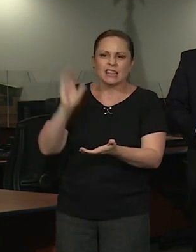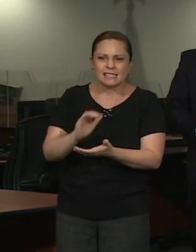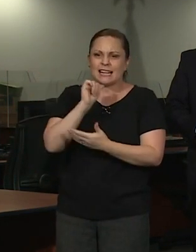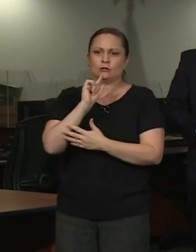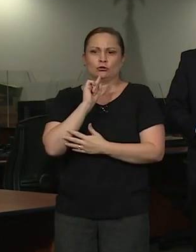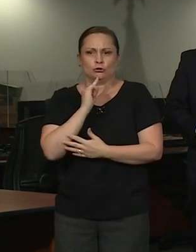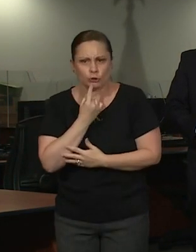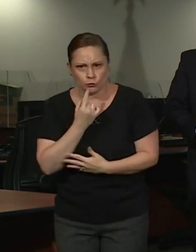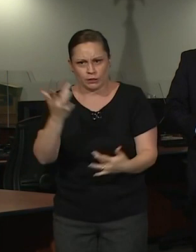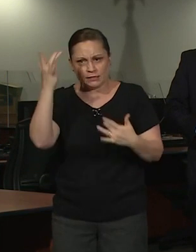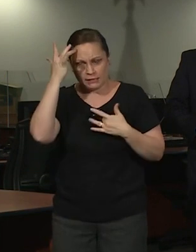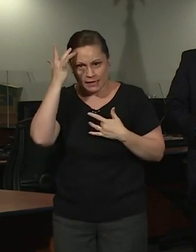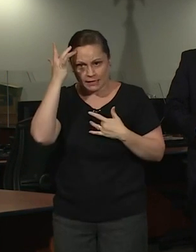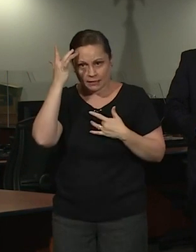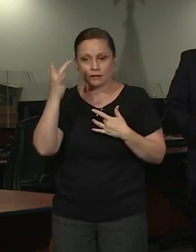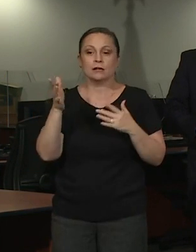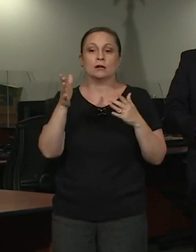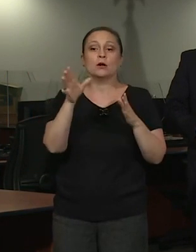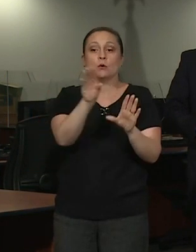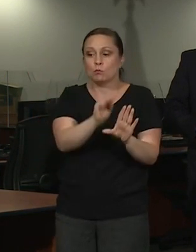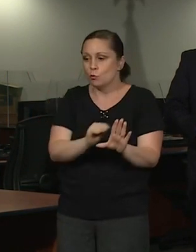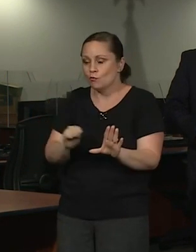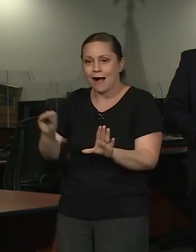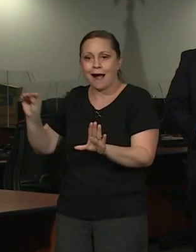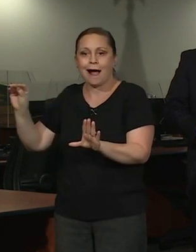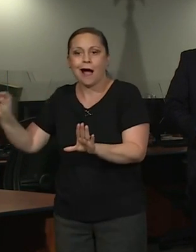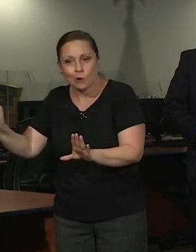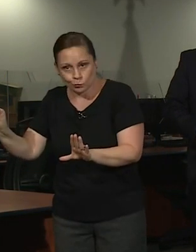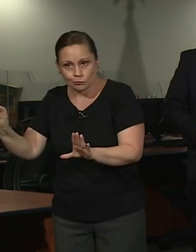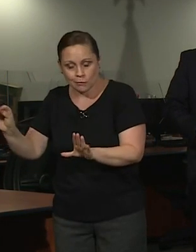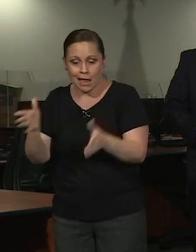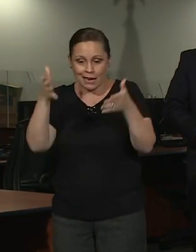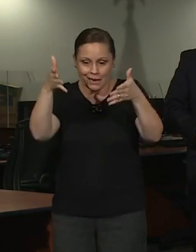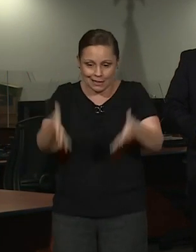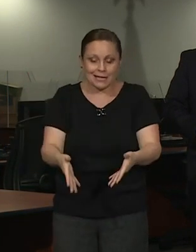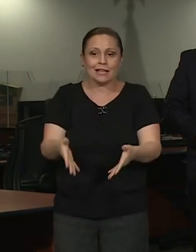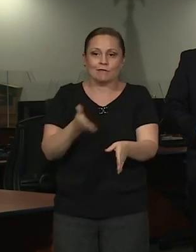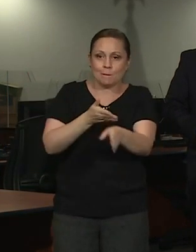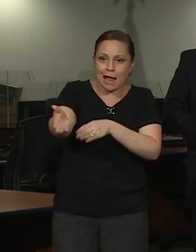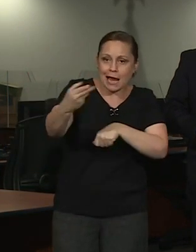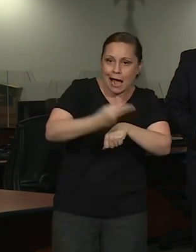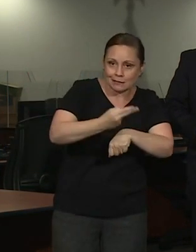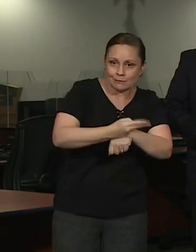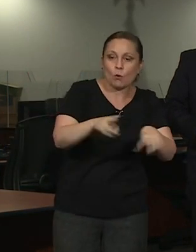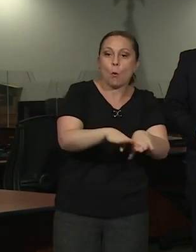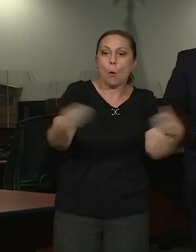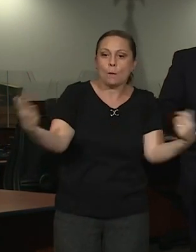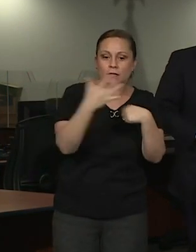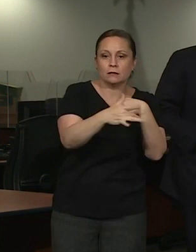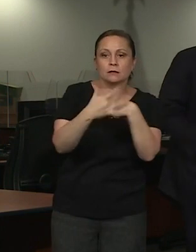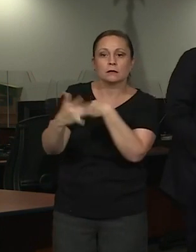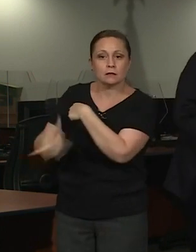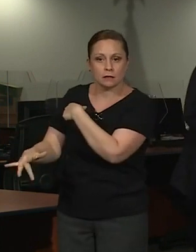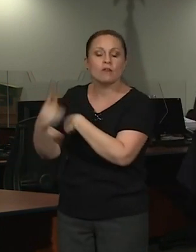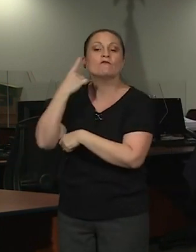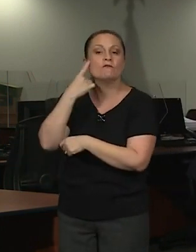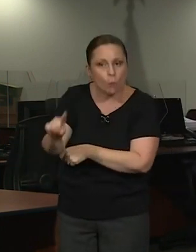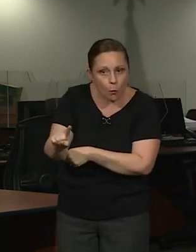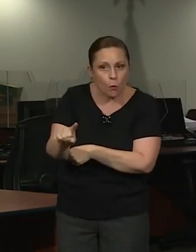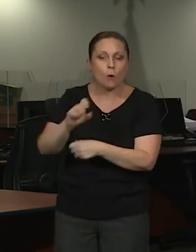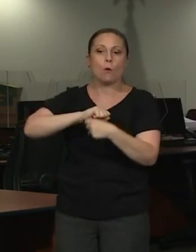them outside of the footprint of the primary hospitals, leaving those beds in the hospital for more serious patients, to include COVID